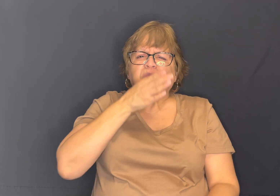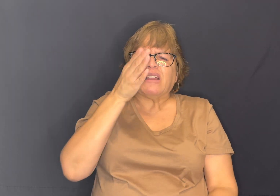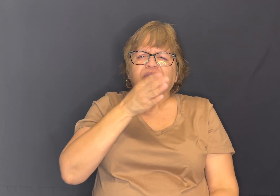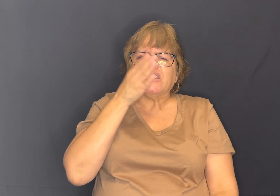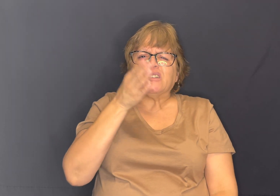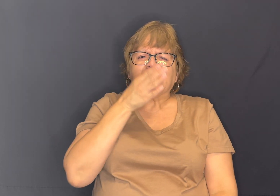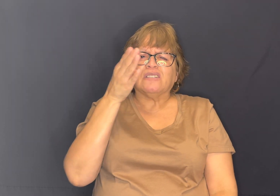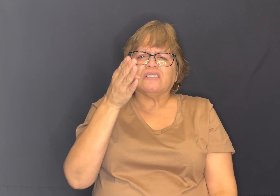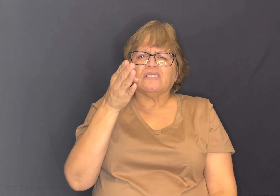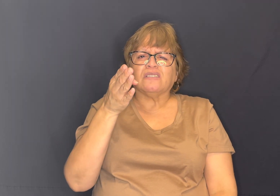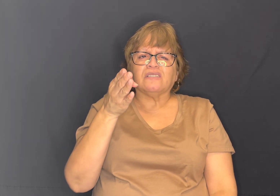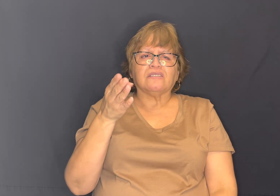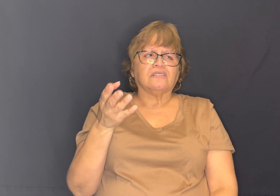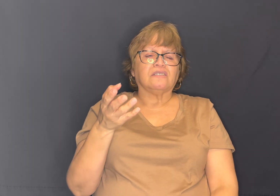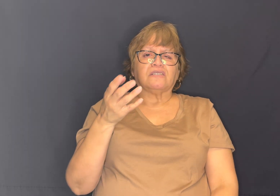lot of noise whenever he's cooking breakfast.